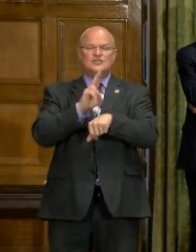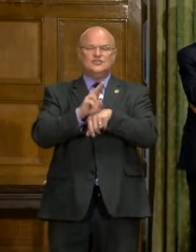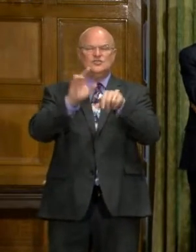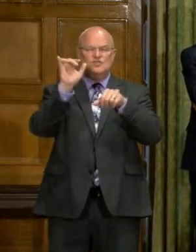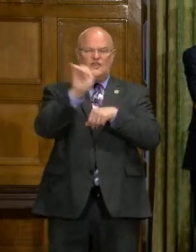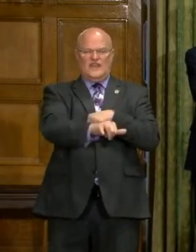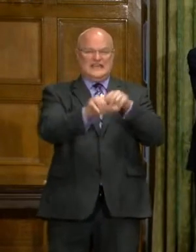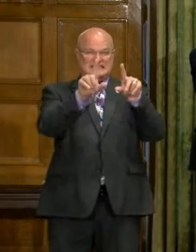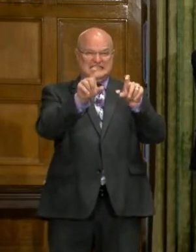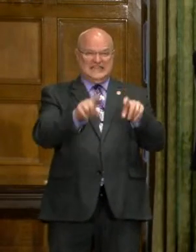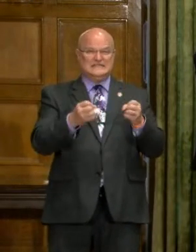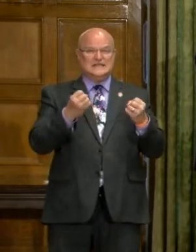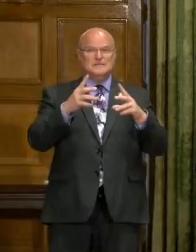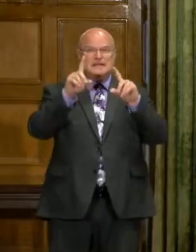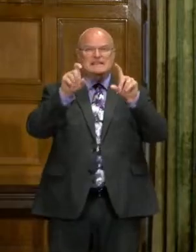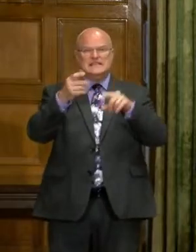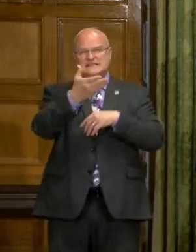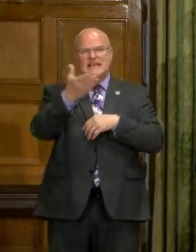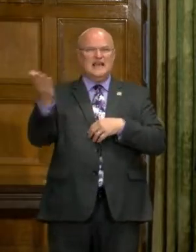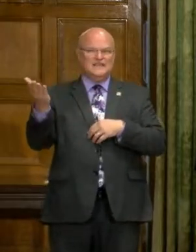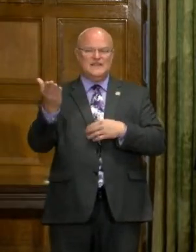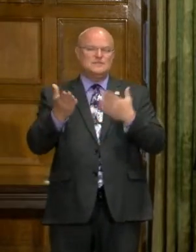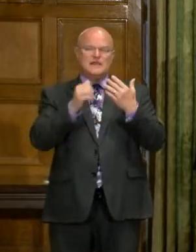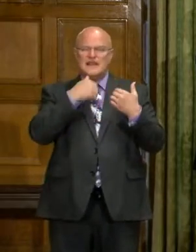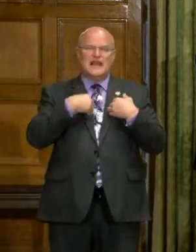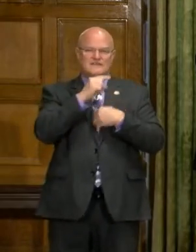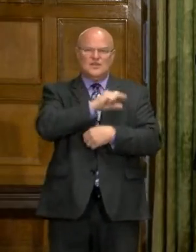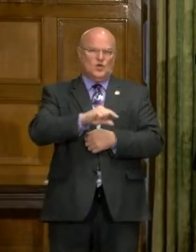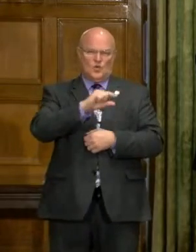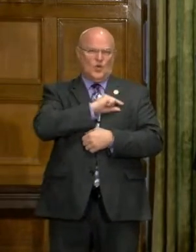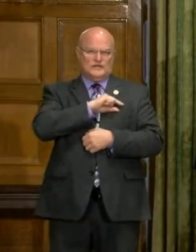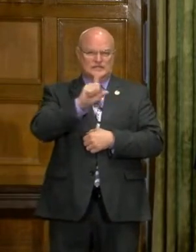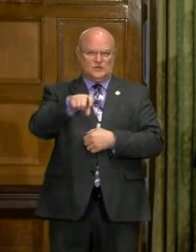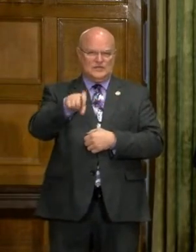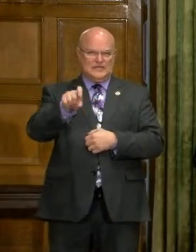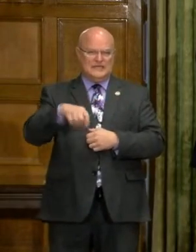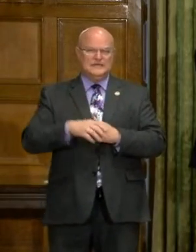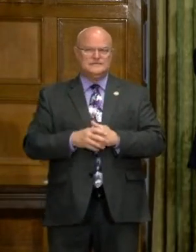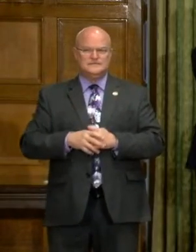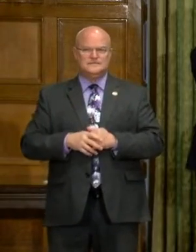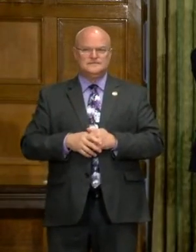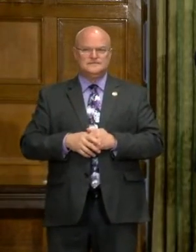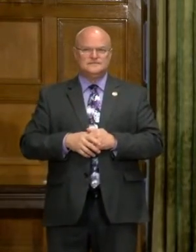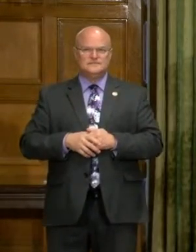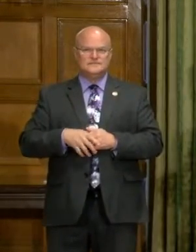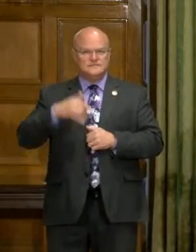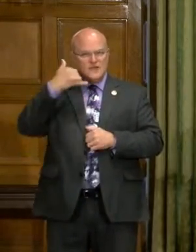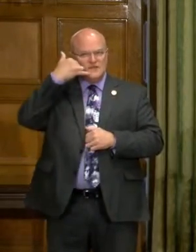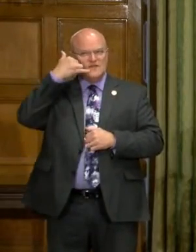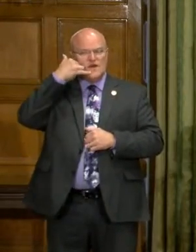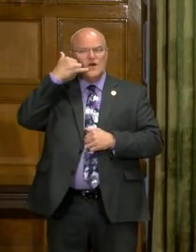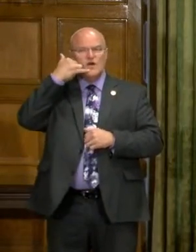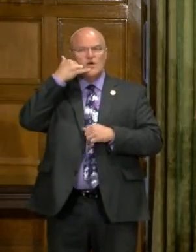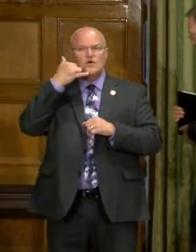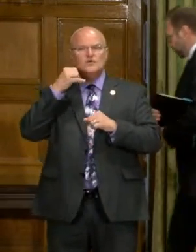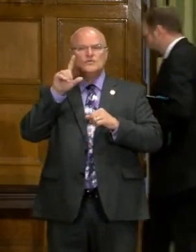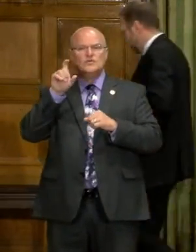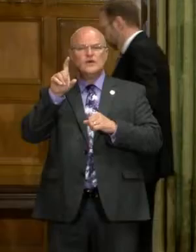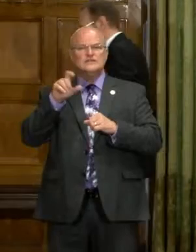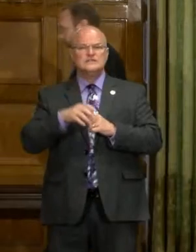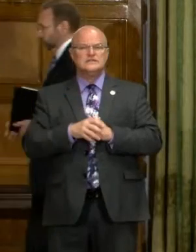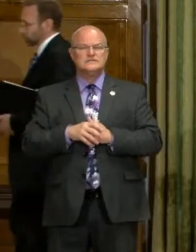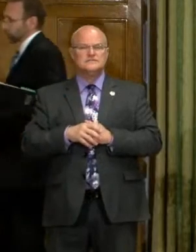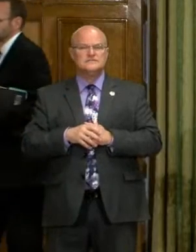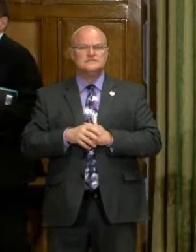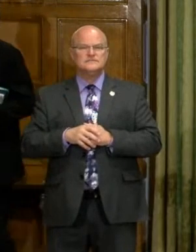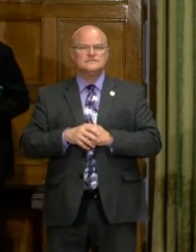tests, and many of the tests out there may not have the quality that we need. Let's go to remotely. Is